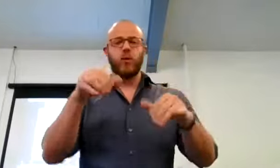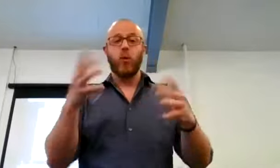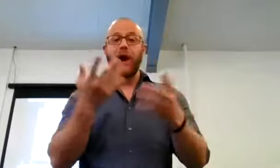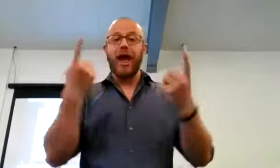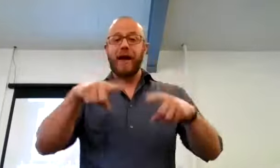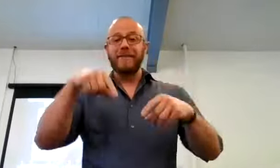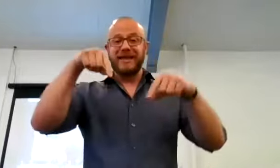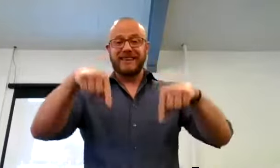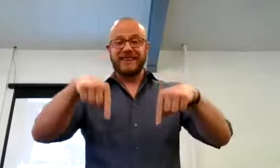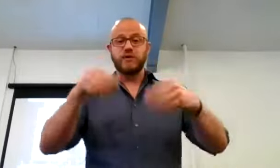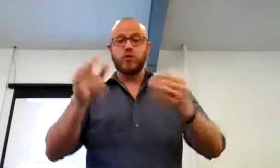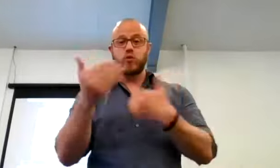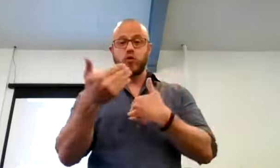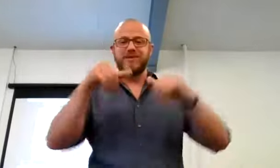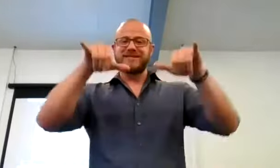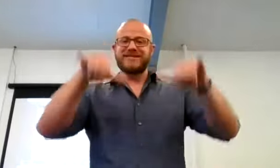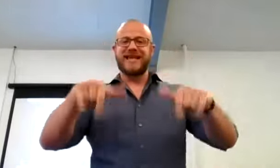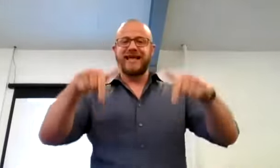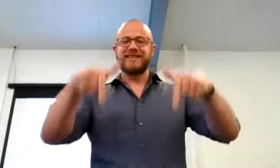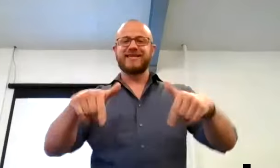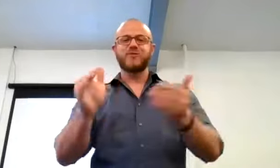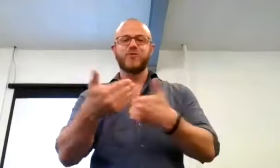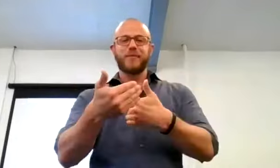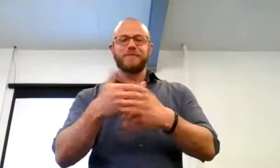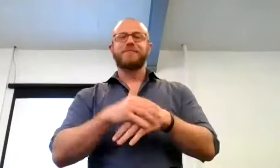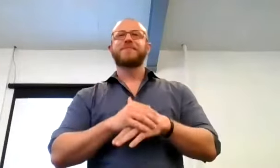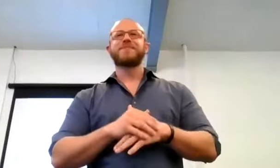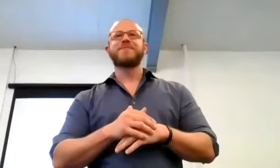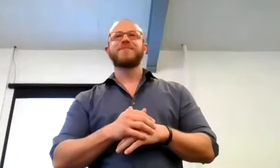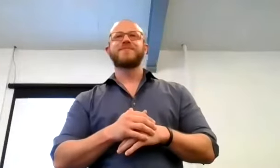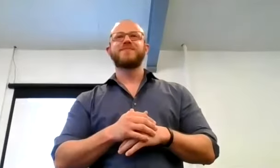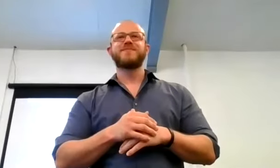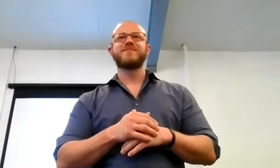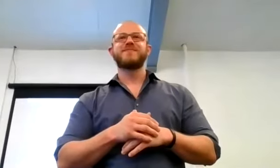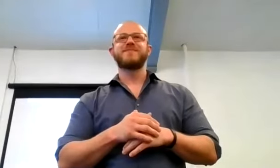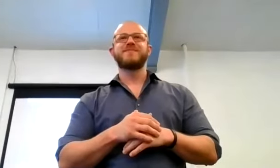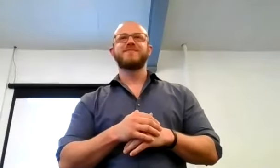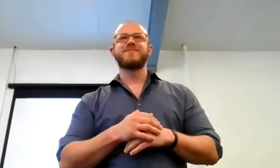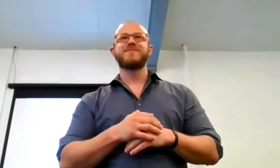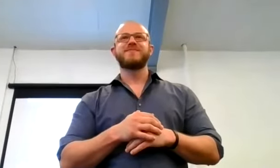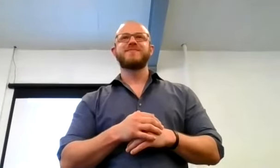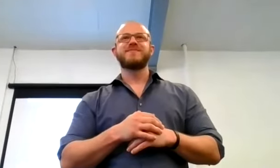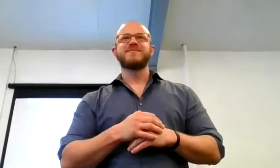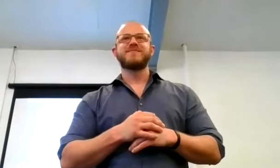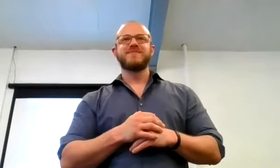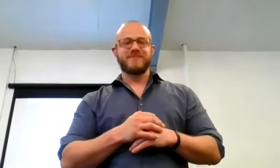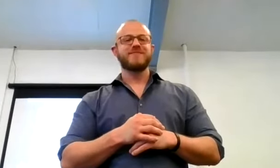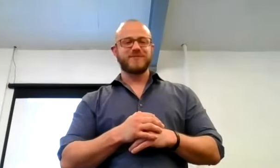can teach others, but right now, do not. Please just, everything that we learn here in the class, let it stay in the